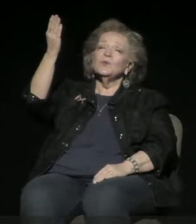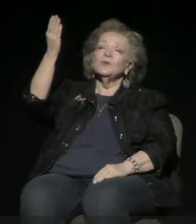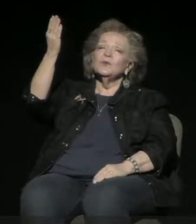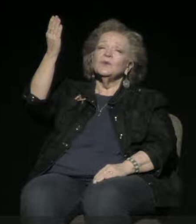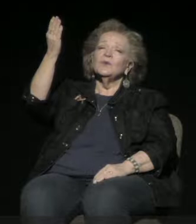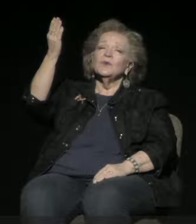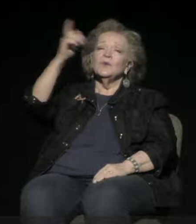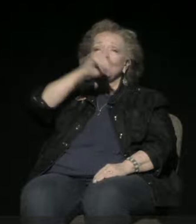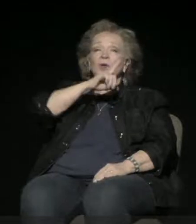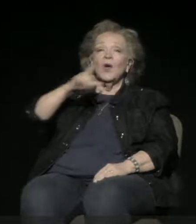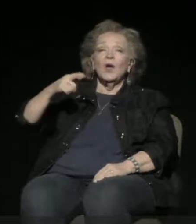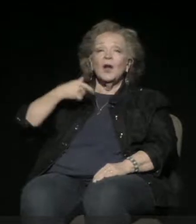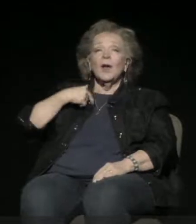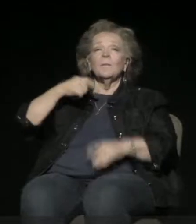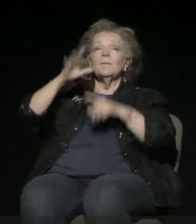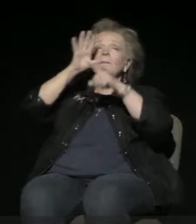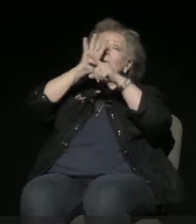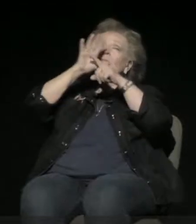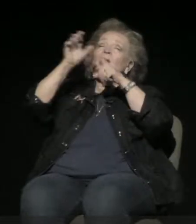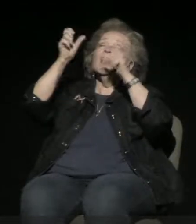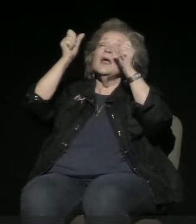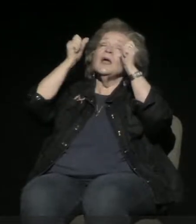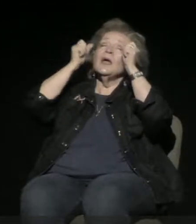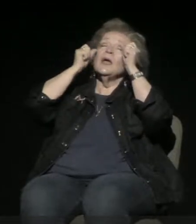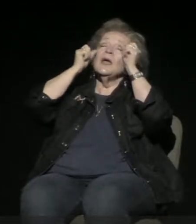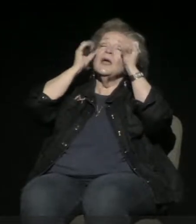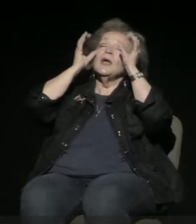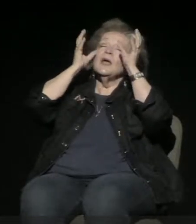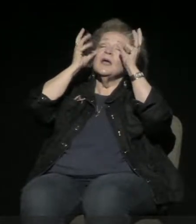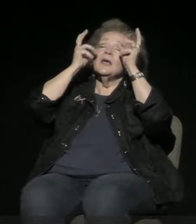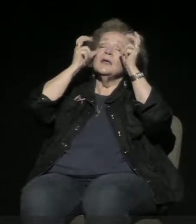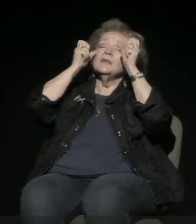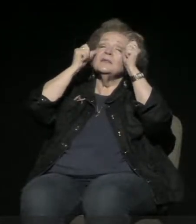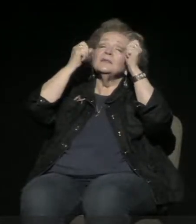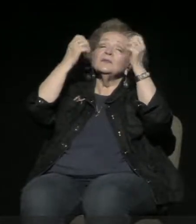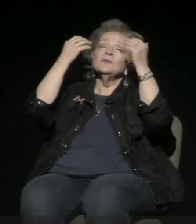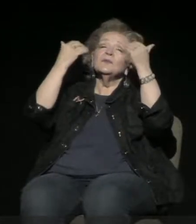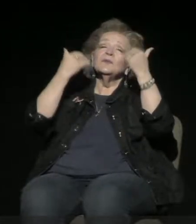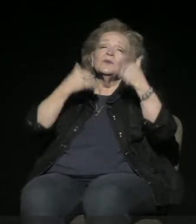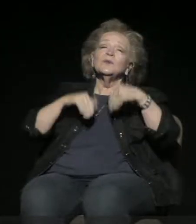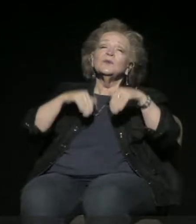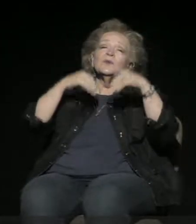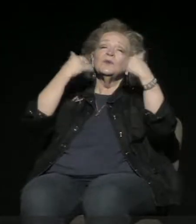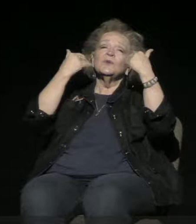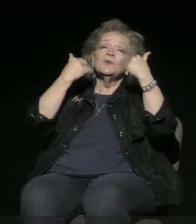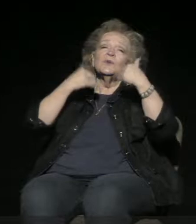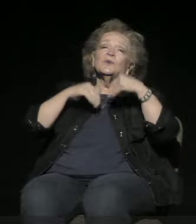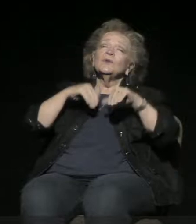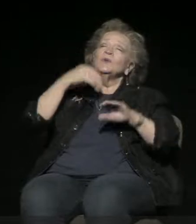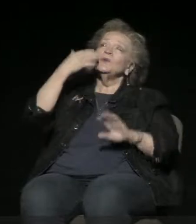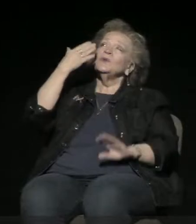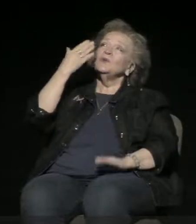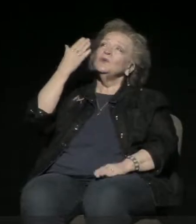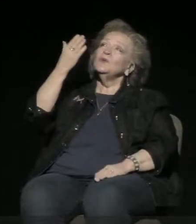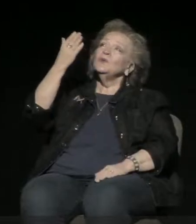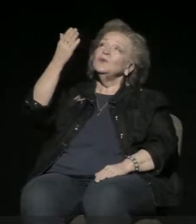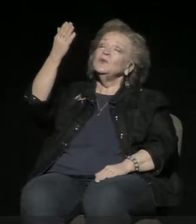Lord I'm amazed May you